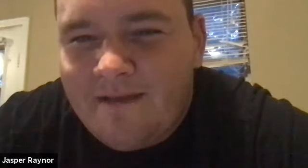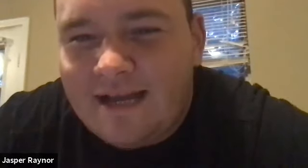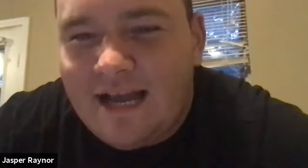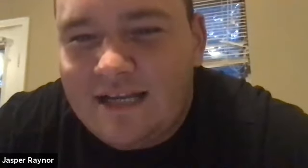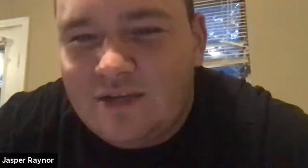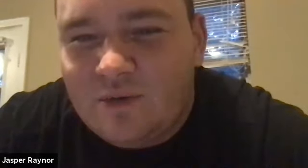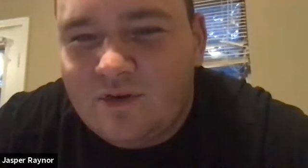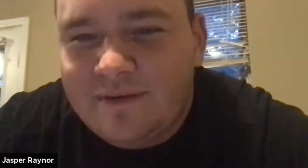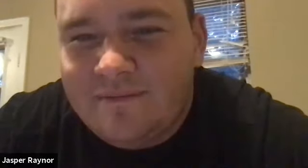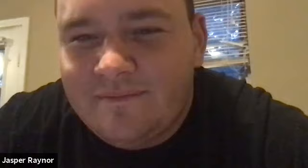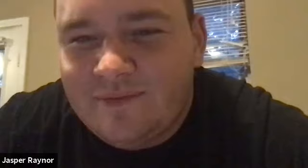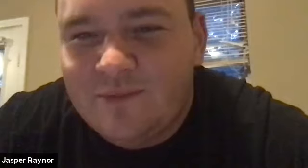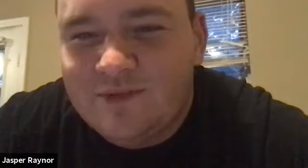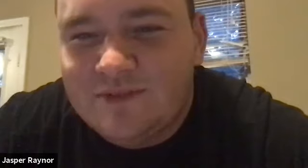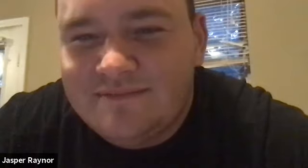I can't hear you, Corey. You're muted.